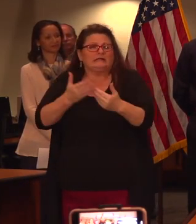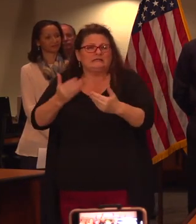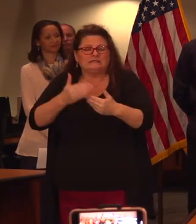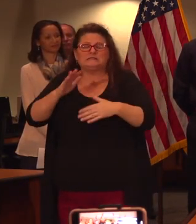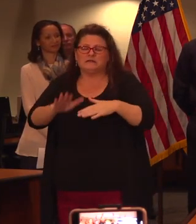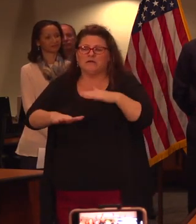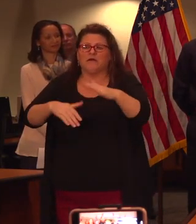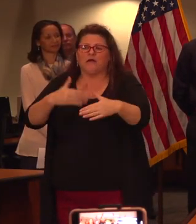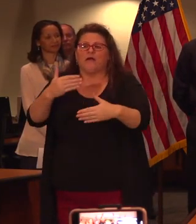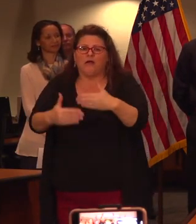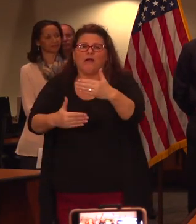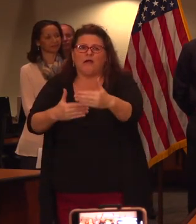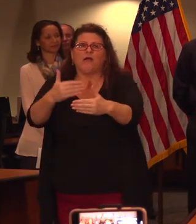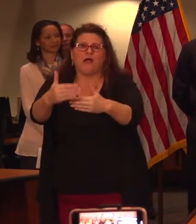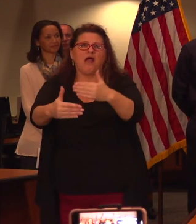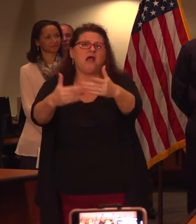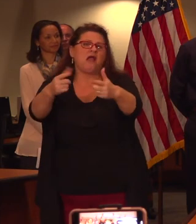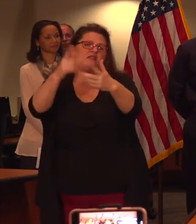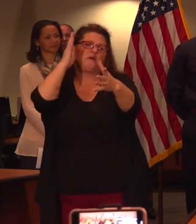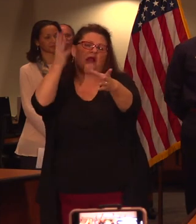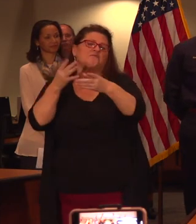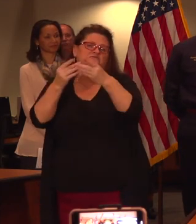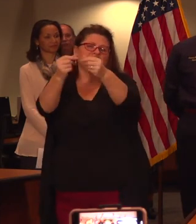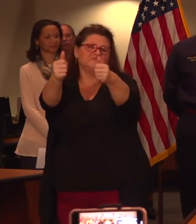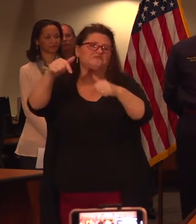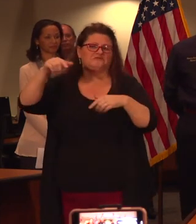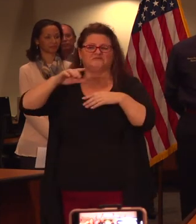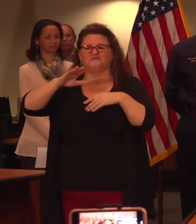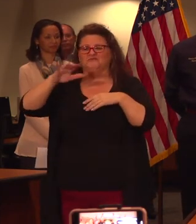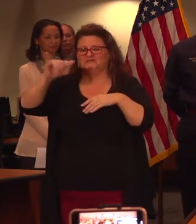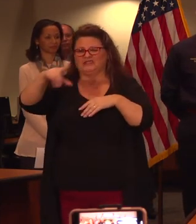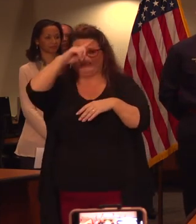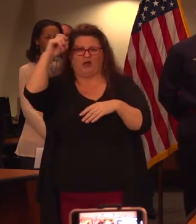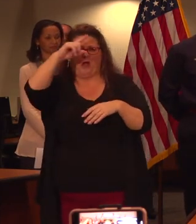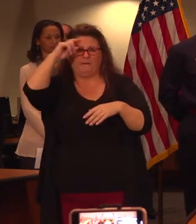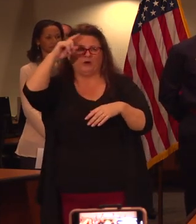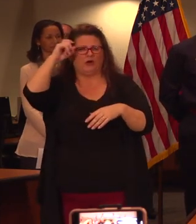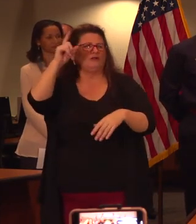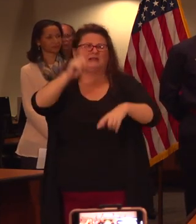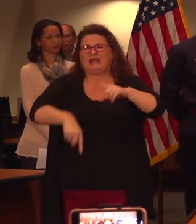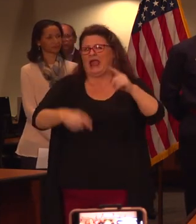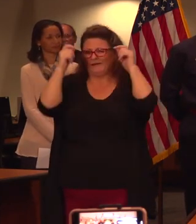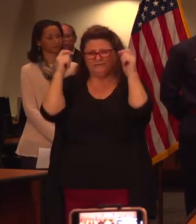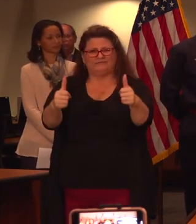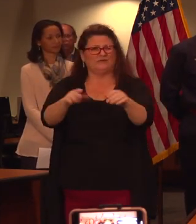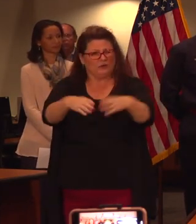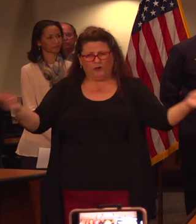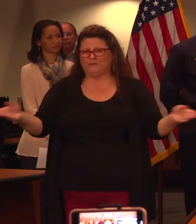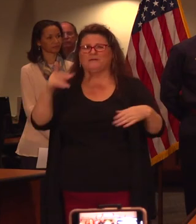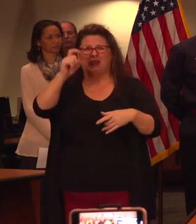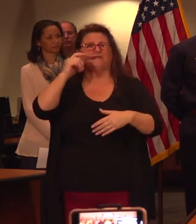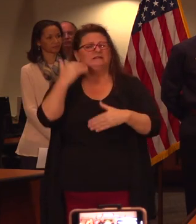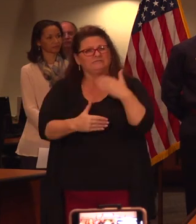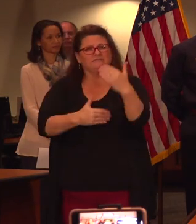walk, we'll start running again by later this summer. But we have to take this in an incremental way, and our businesses know that, and they're ready